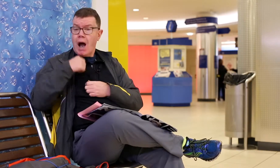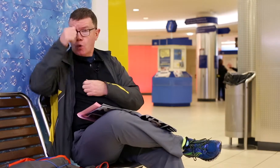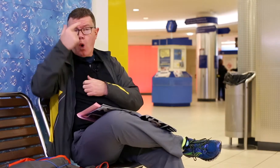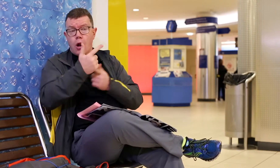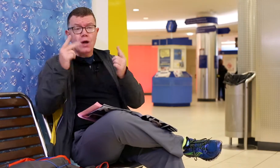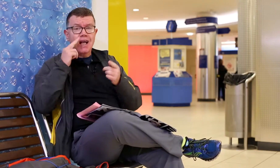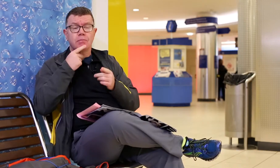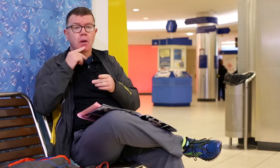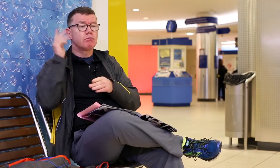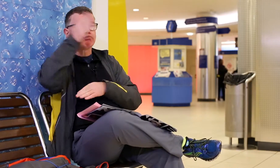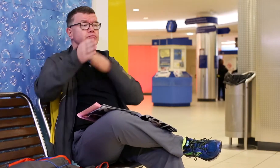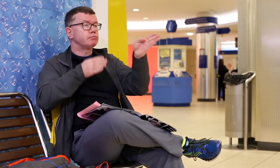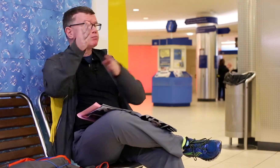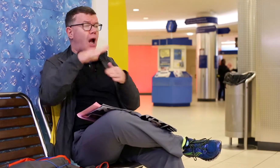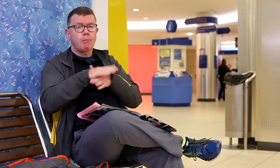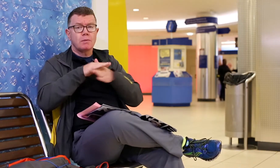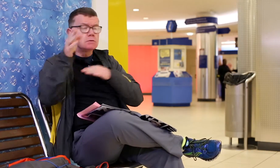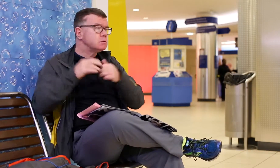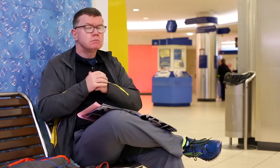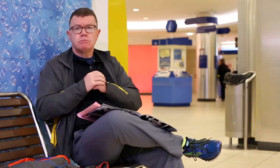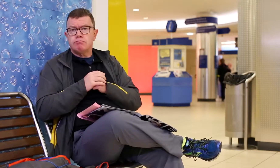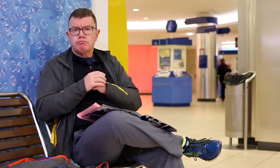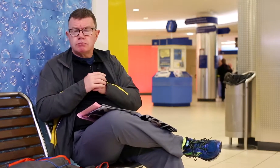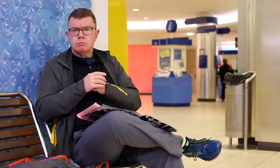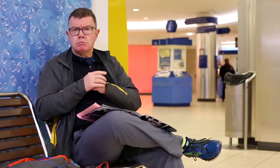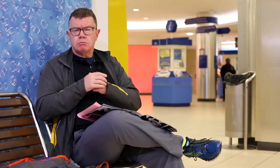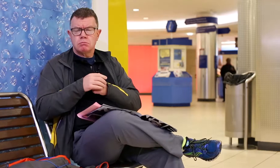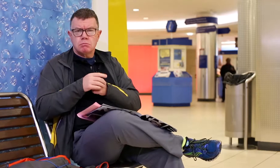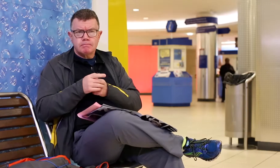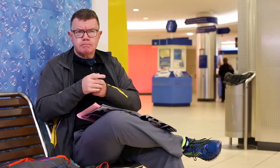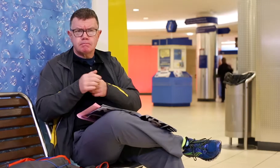I know many deaf people who have left their appointments not knowing what was said.